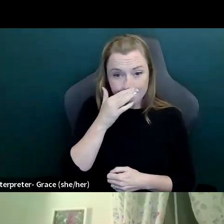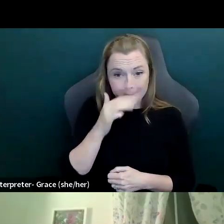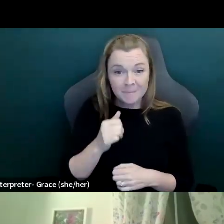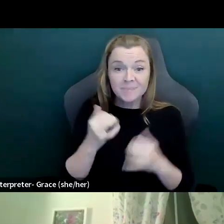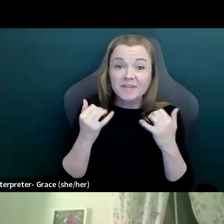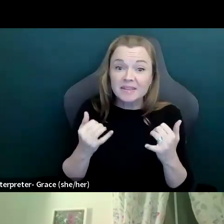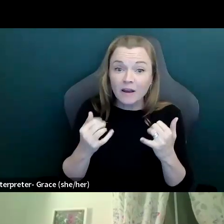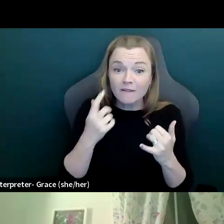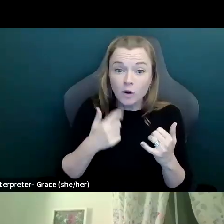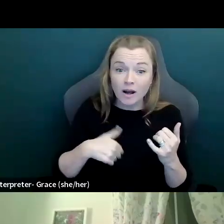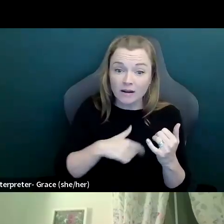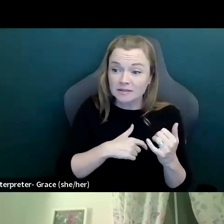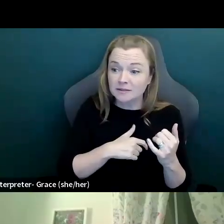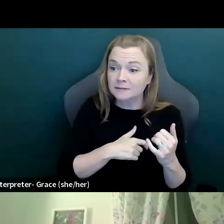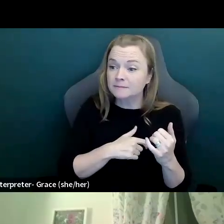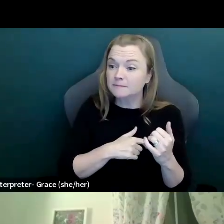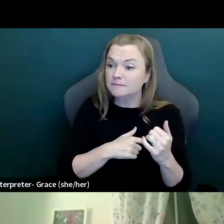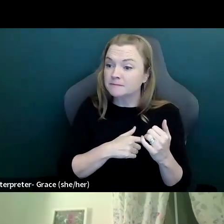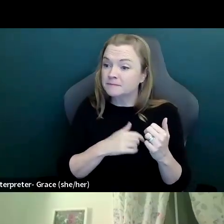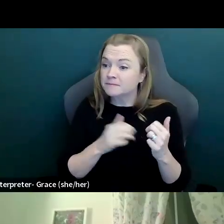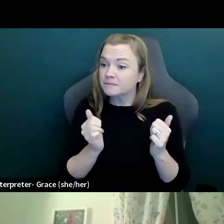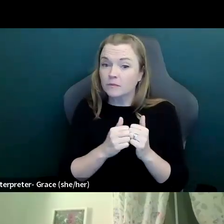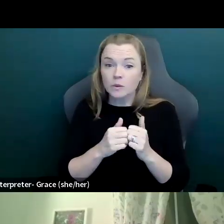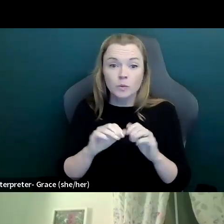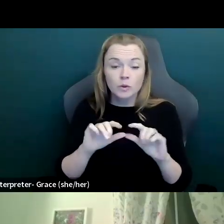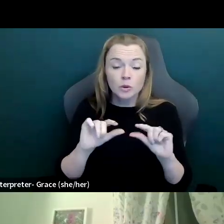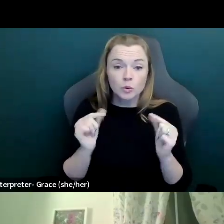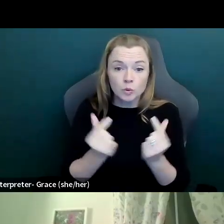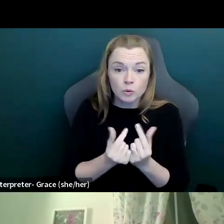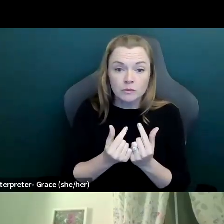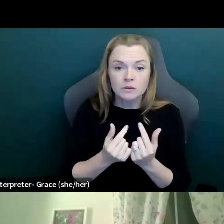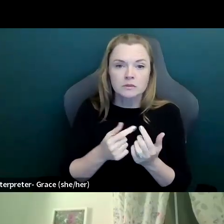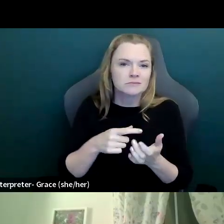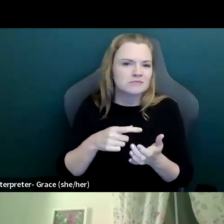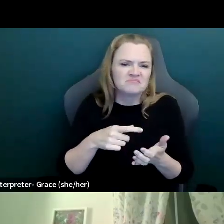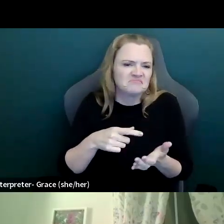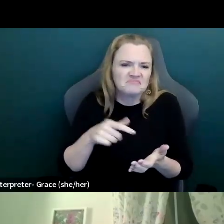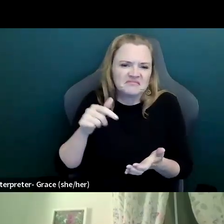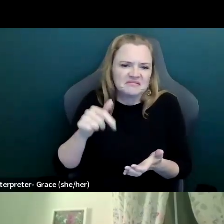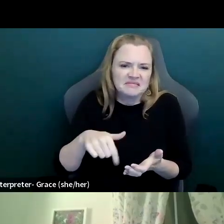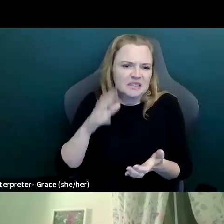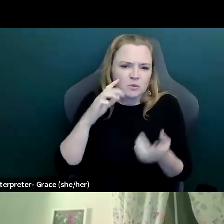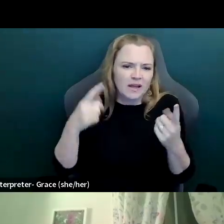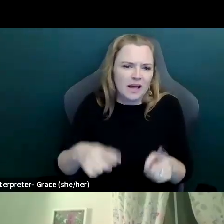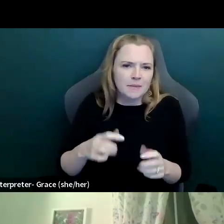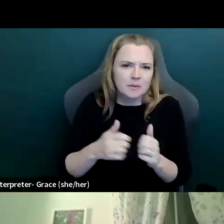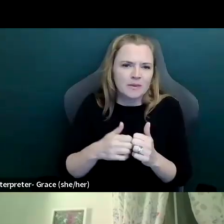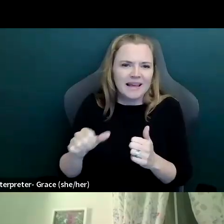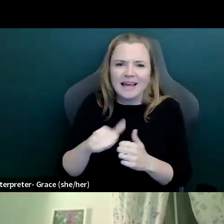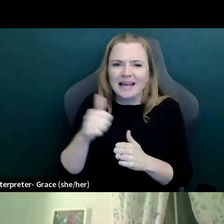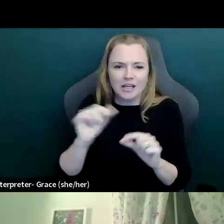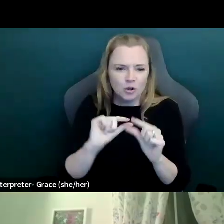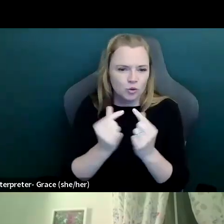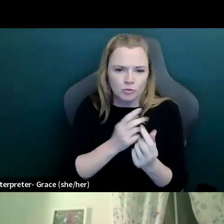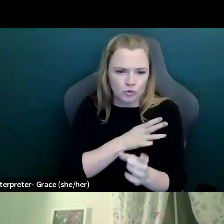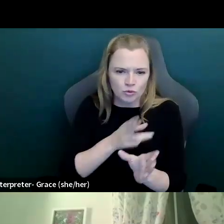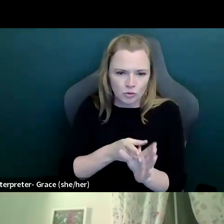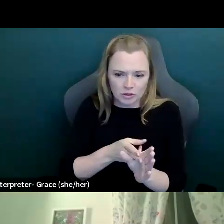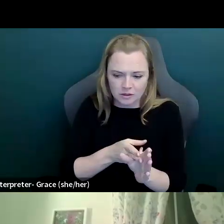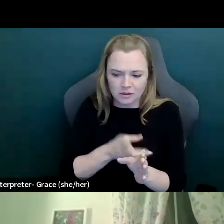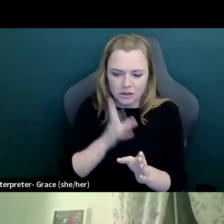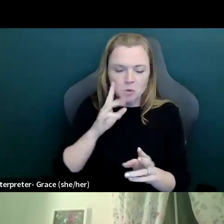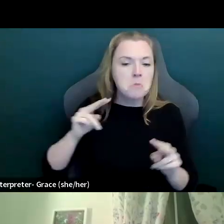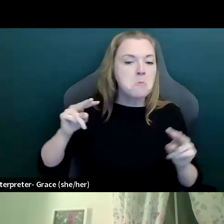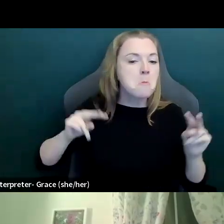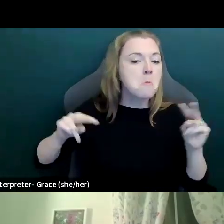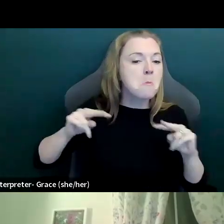us, where we are with the group, and this is what will happen with the group and any group that you join, you will find that you watch out for each other.